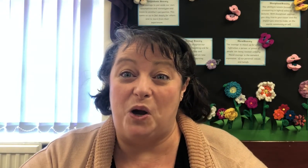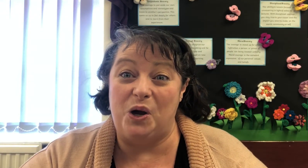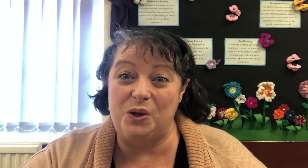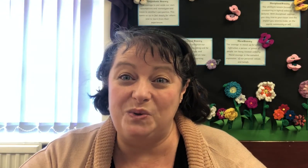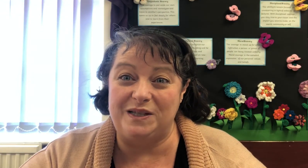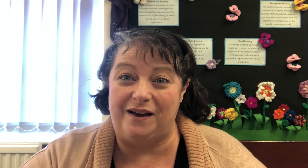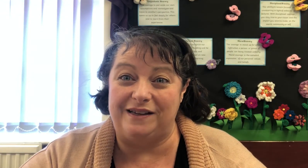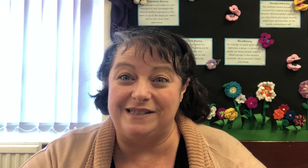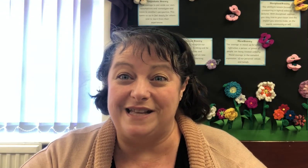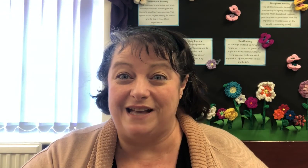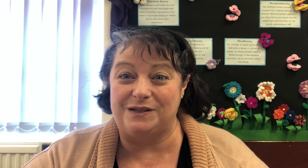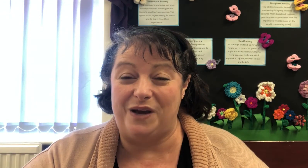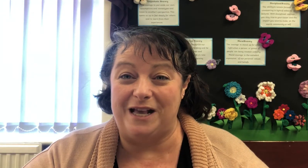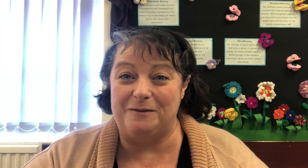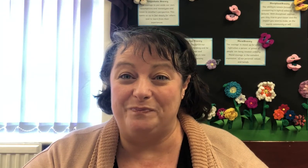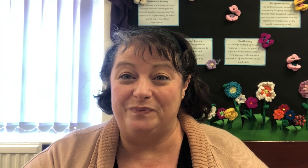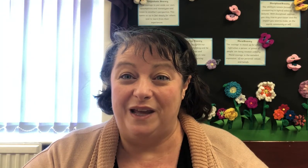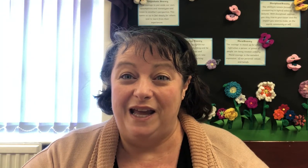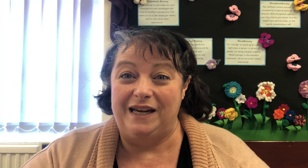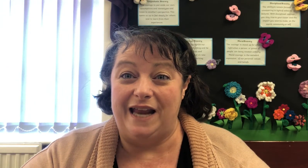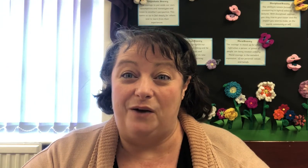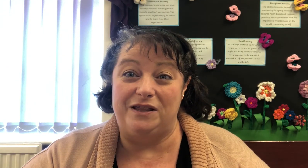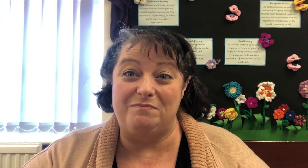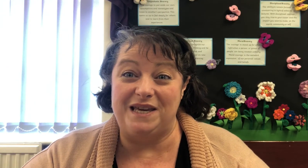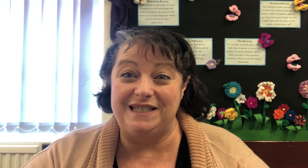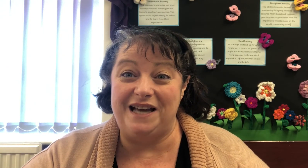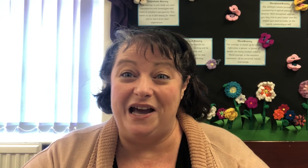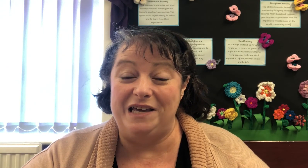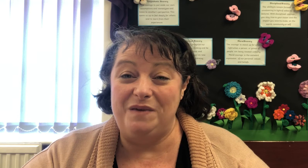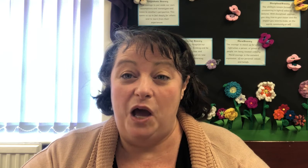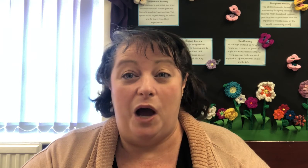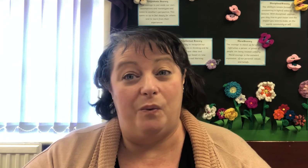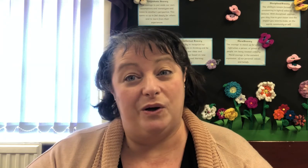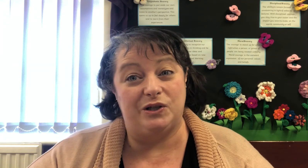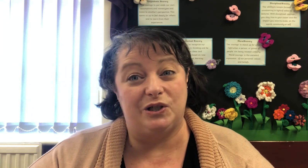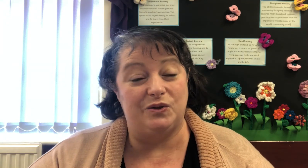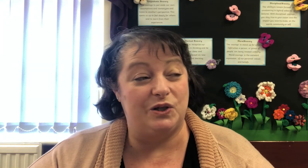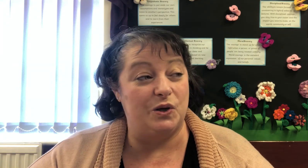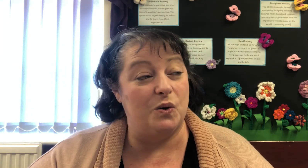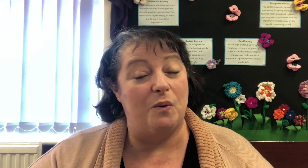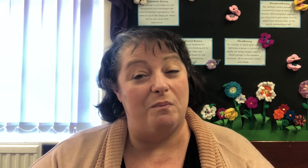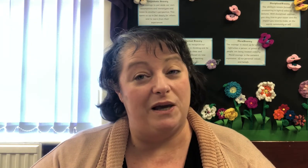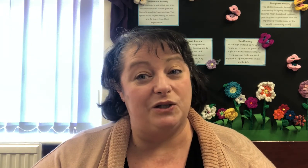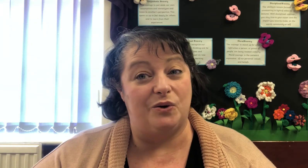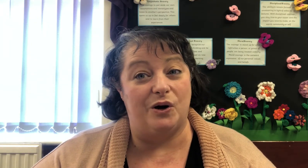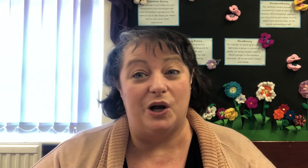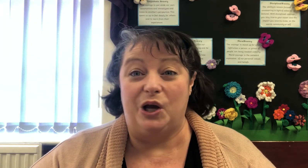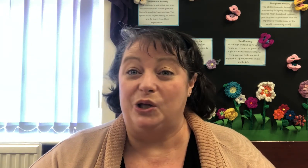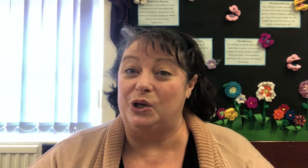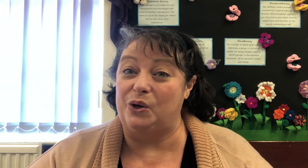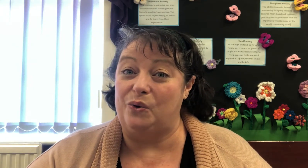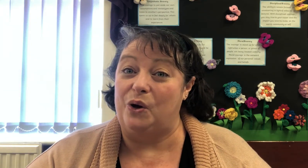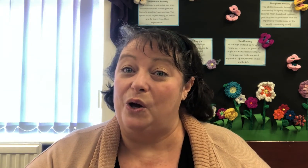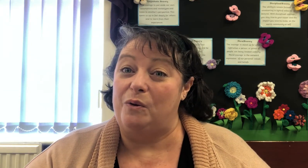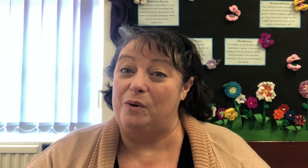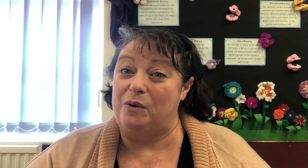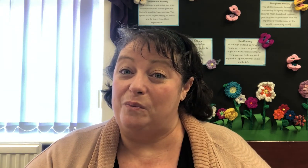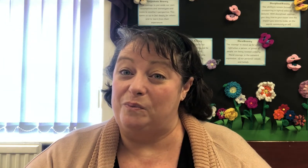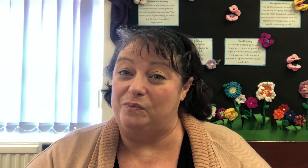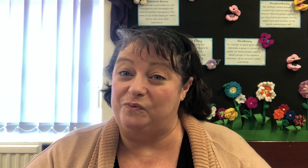new signs next week. Now in the meantime, I want you to make sure you follow